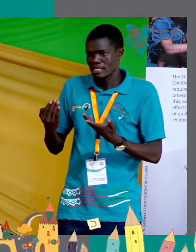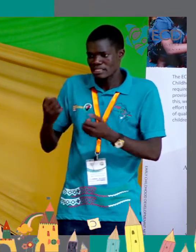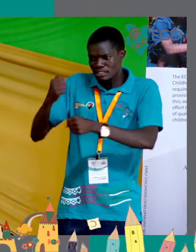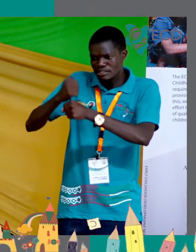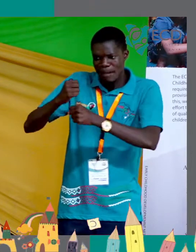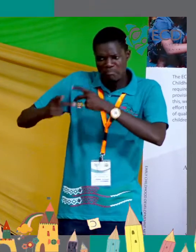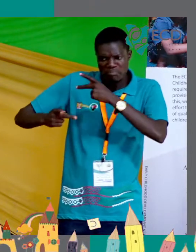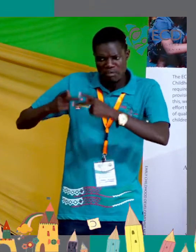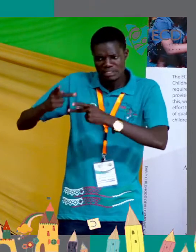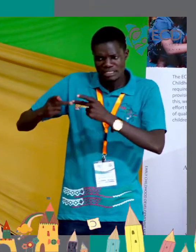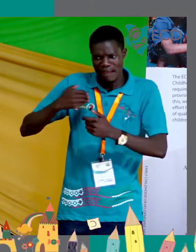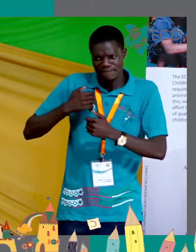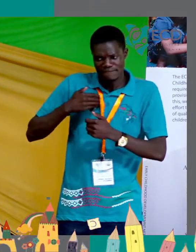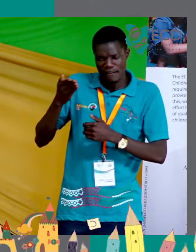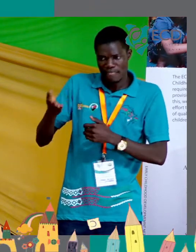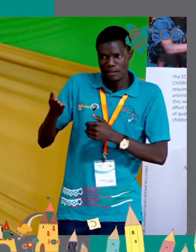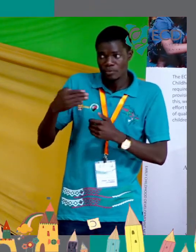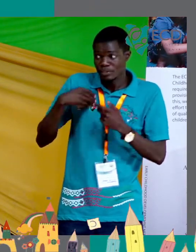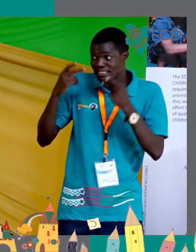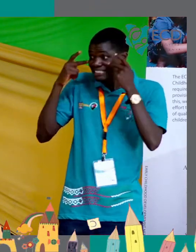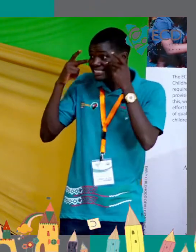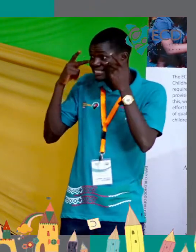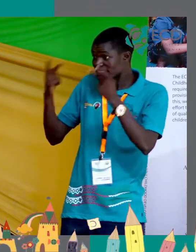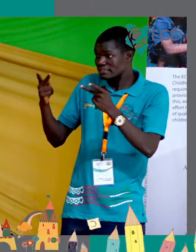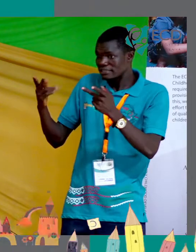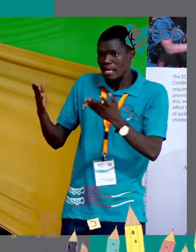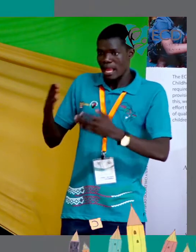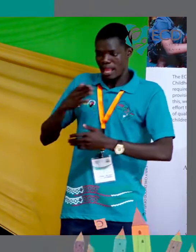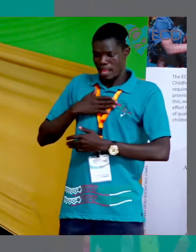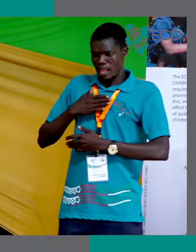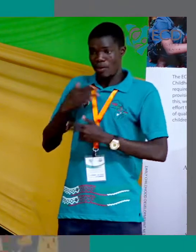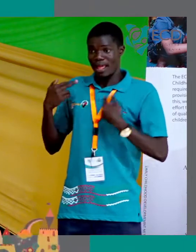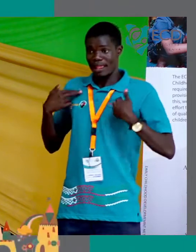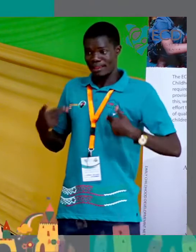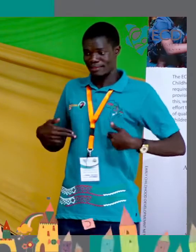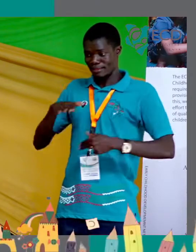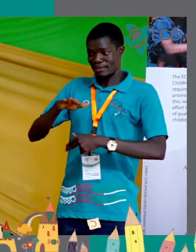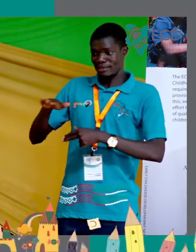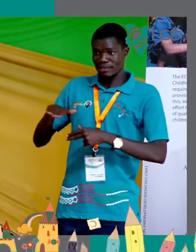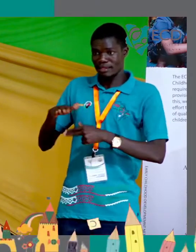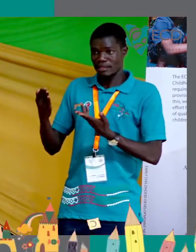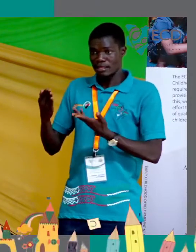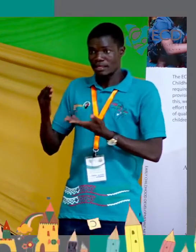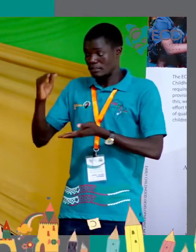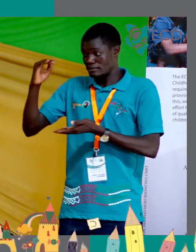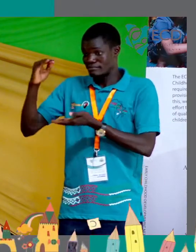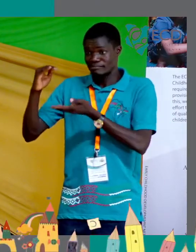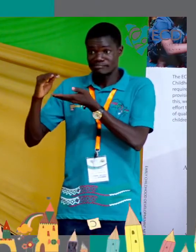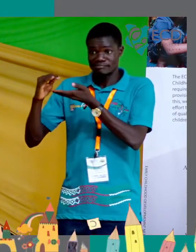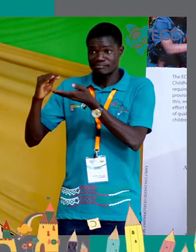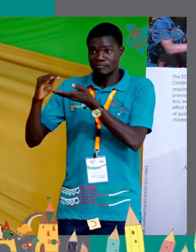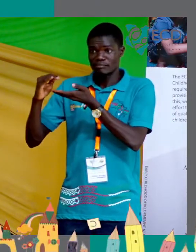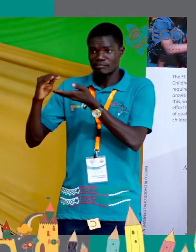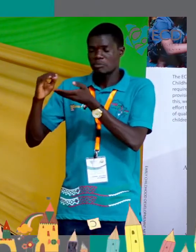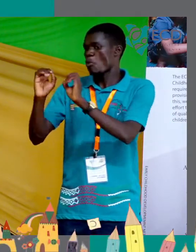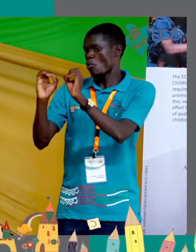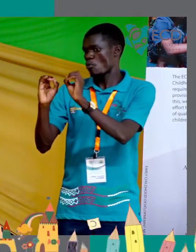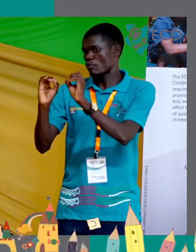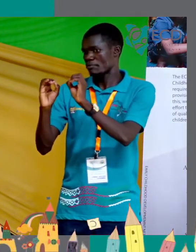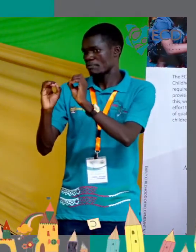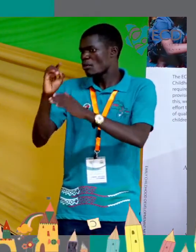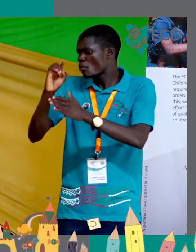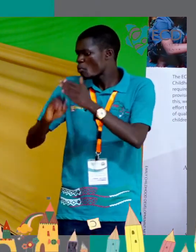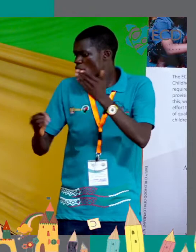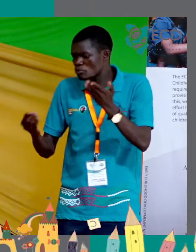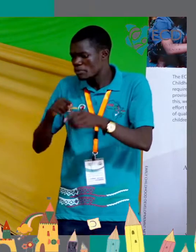of doing a deep dive because we are seeing our facility reported neonatal deaths were not affected. So what